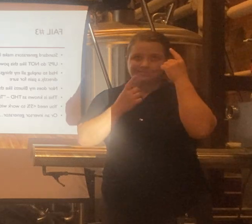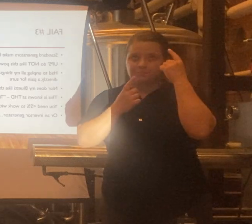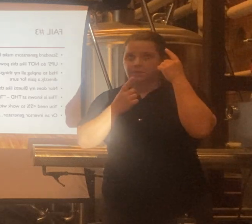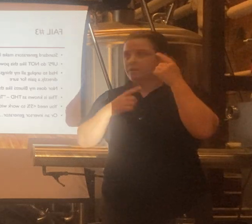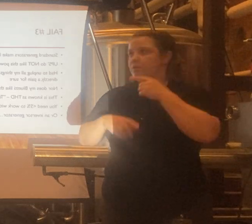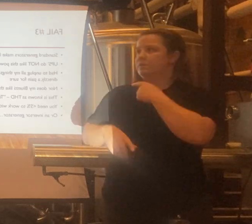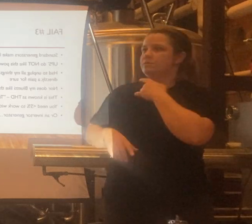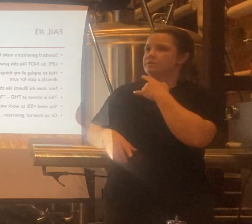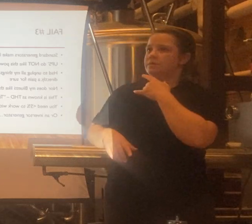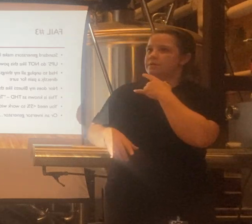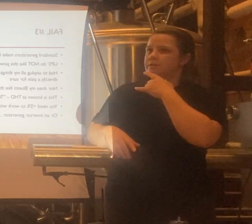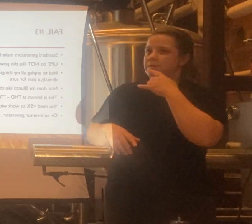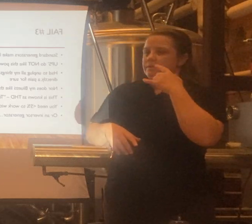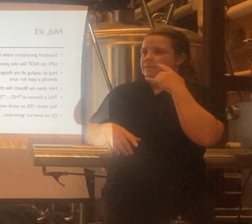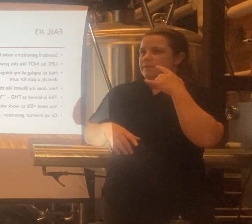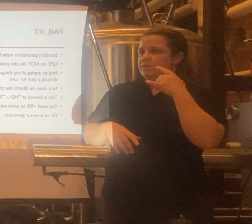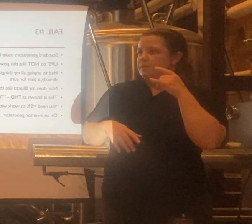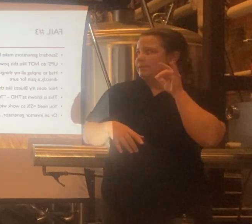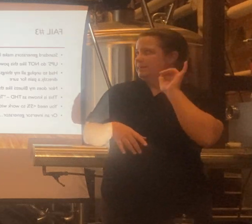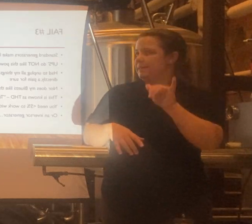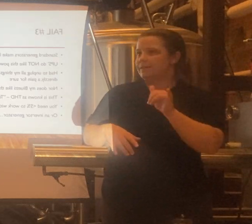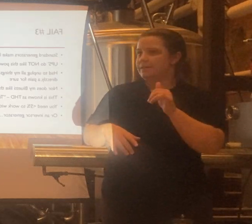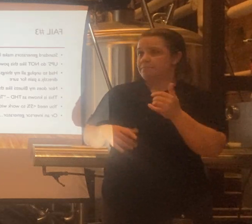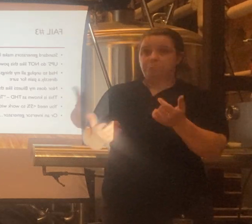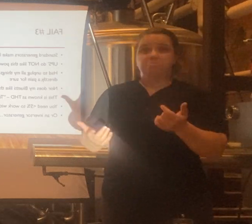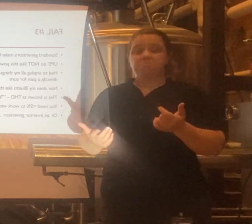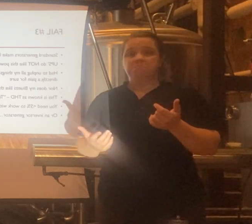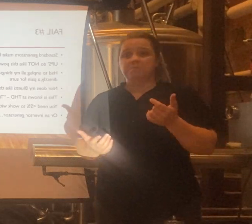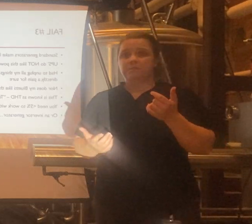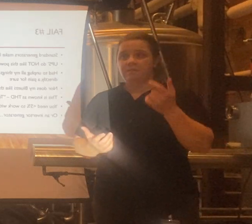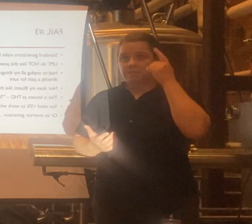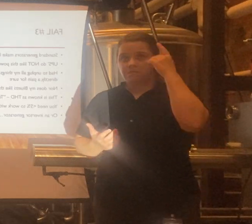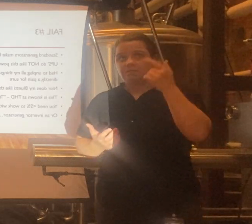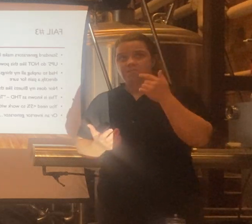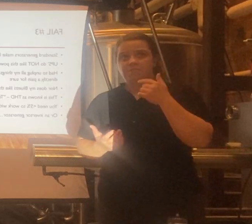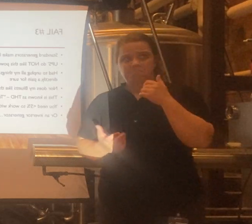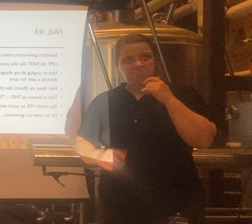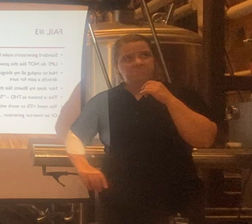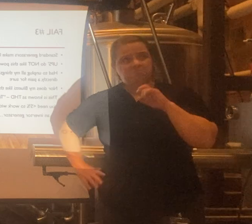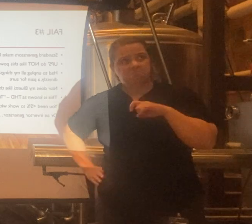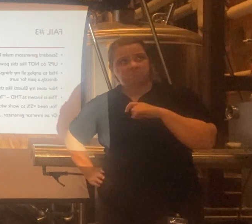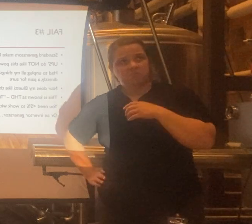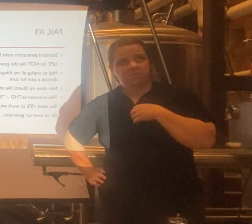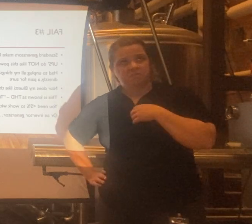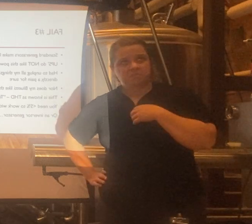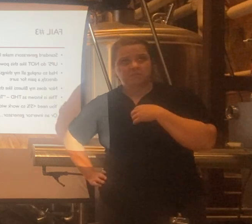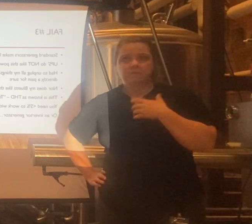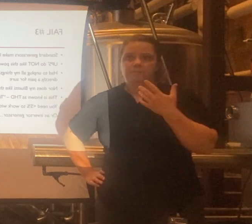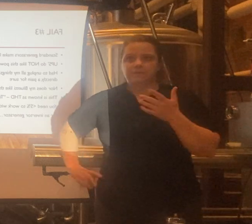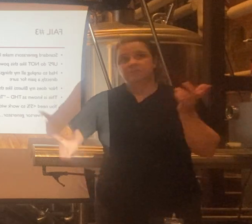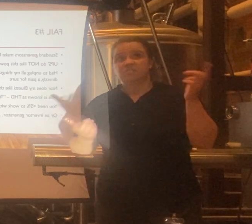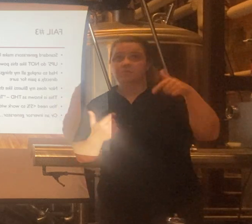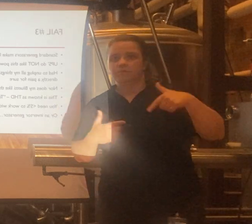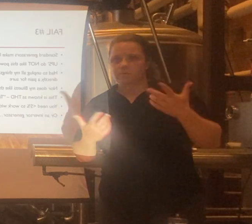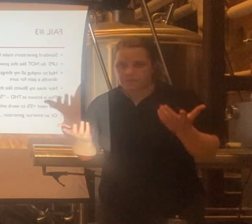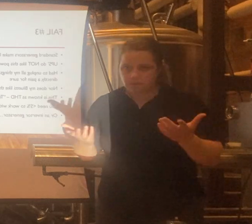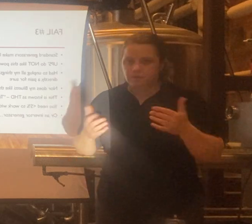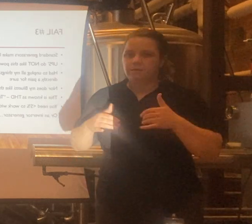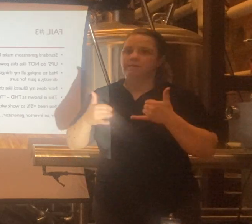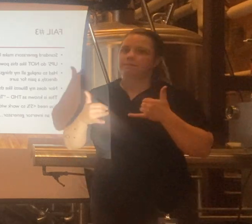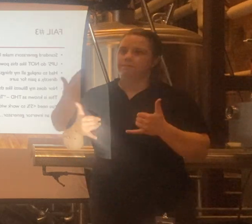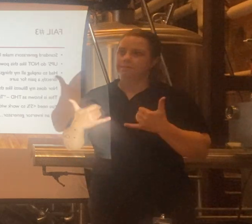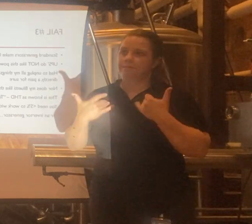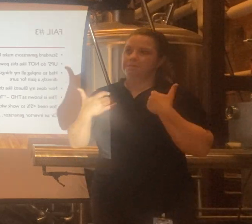house. You thought I would have known that. I did after I thought about it, but too late. I already had the new